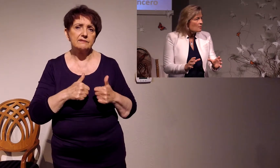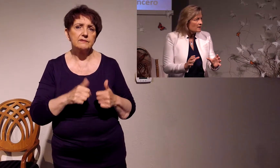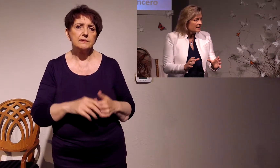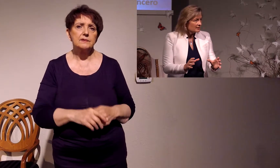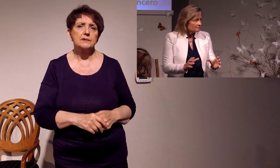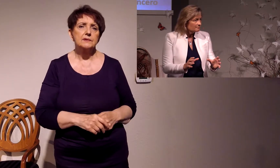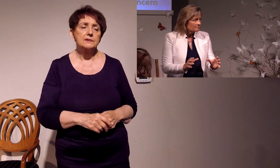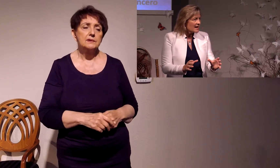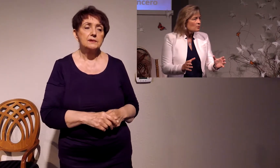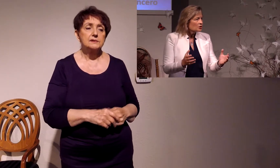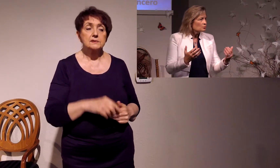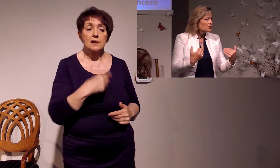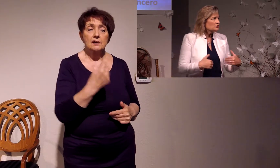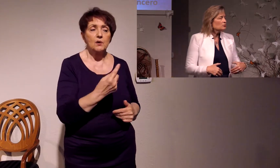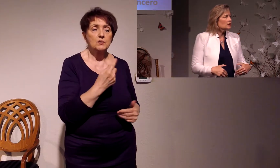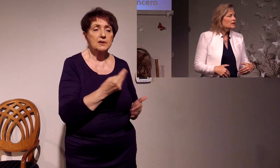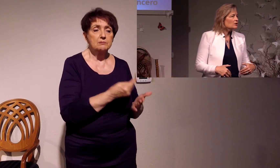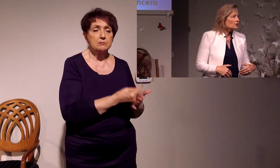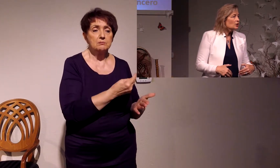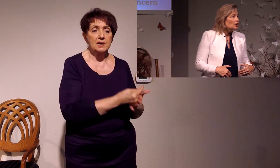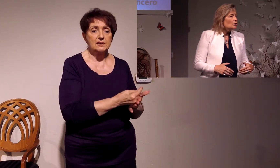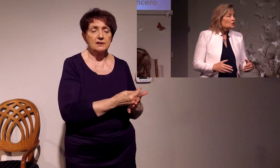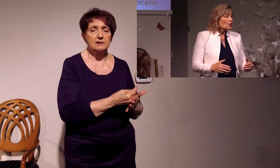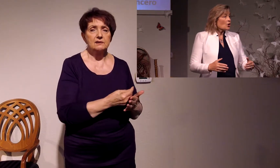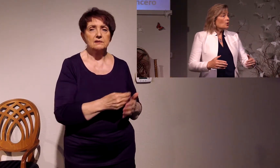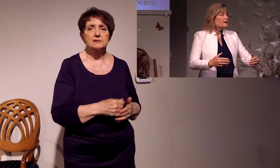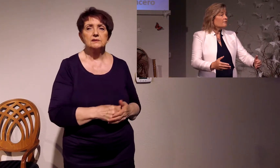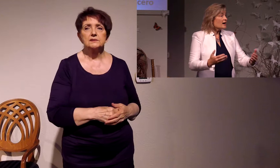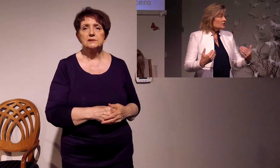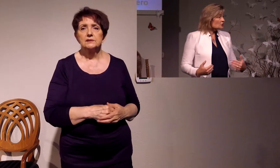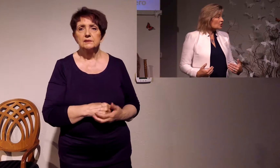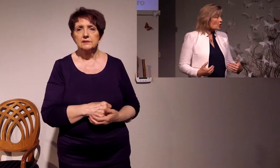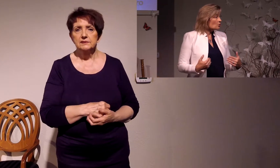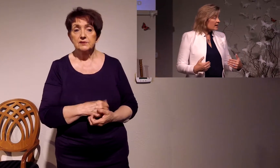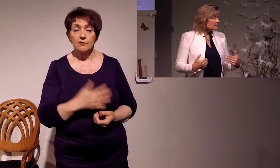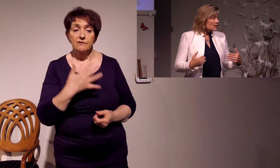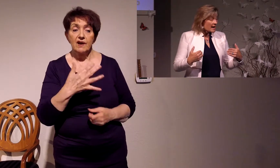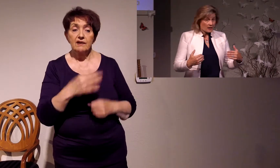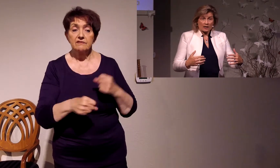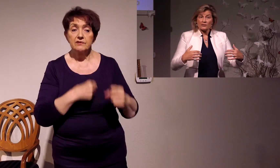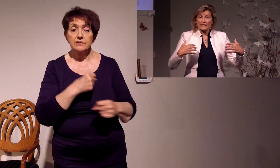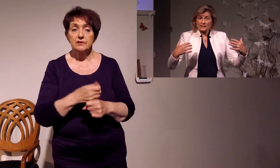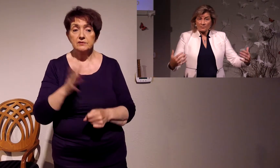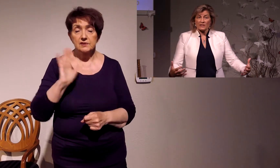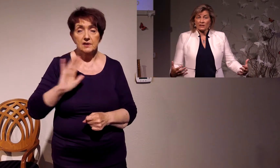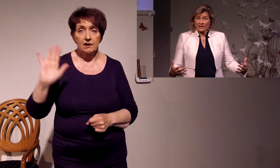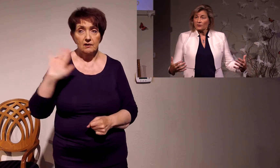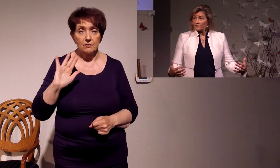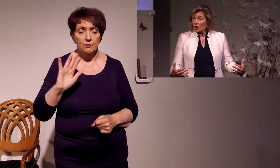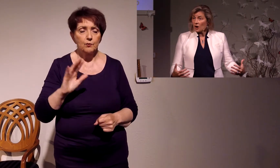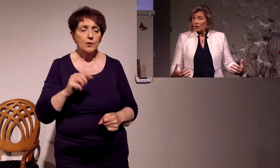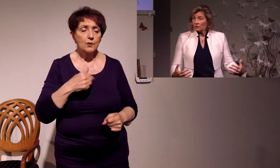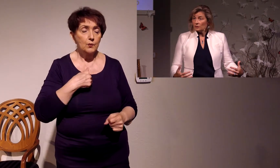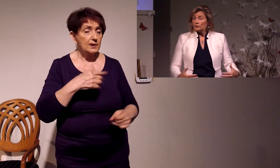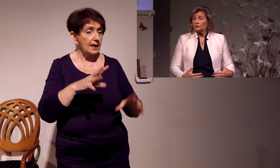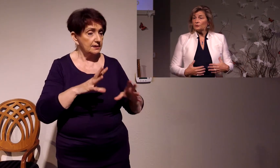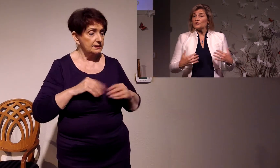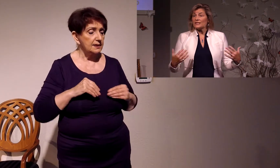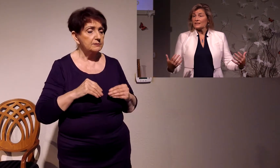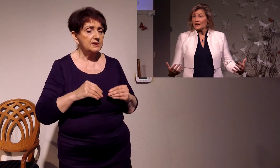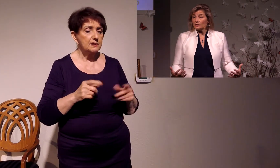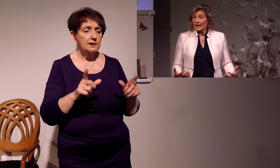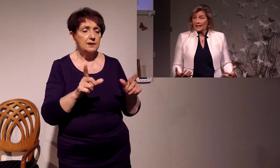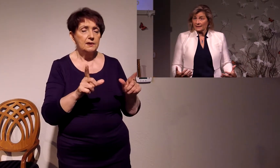just about money. Now I want to bring you here. So 5 years ago, when I accepted a letter of call